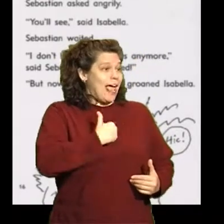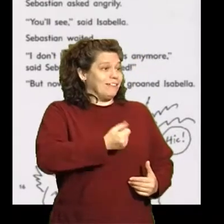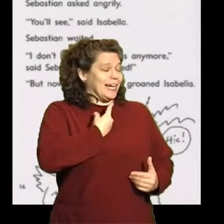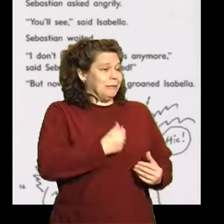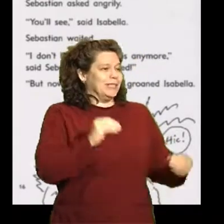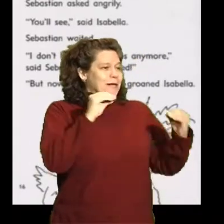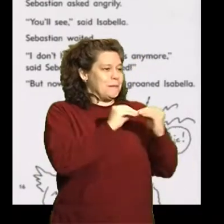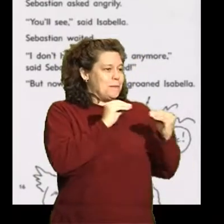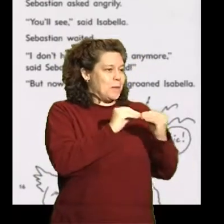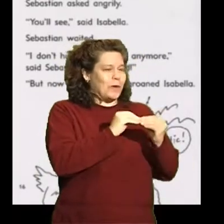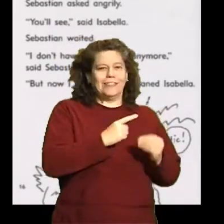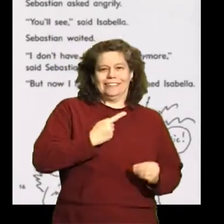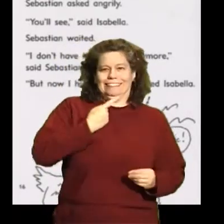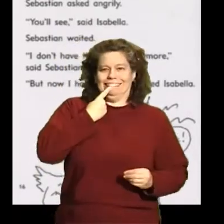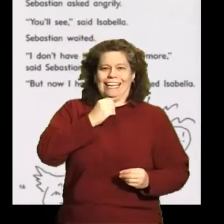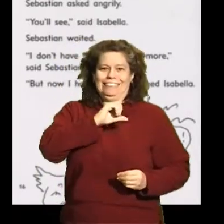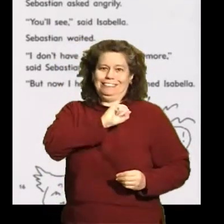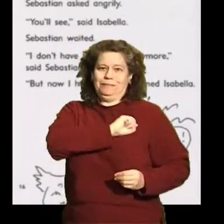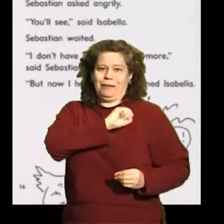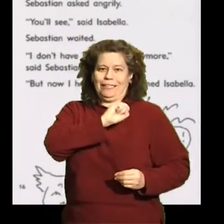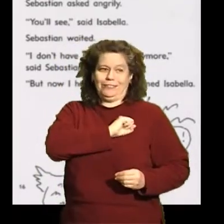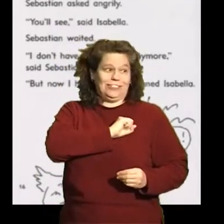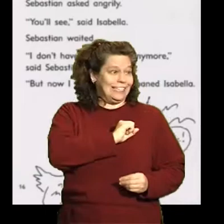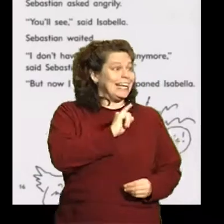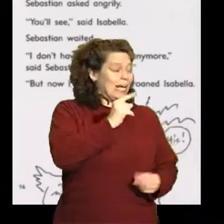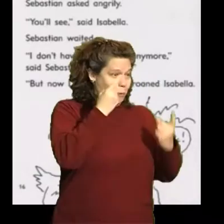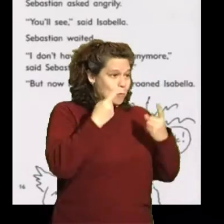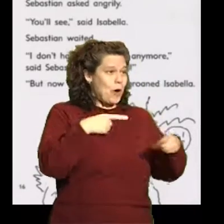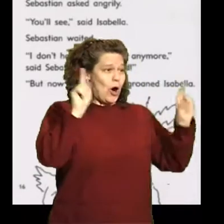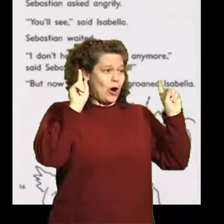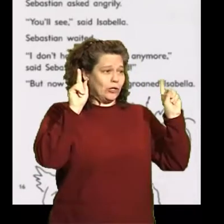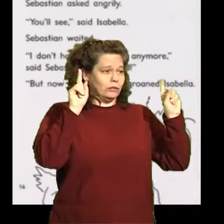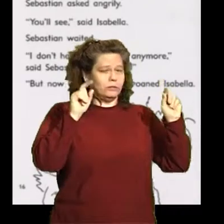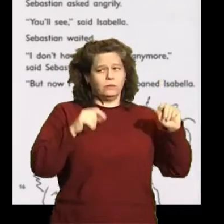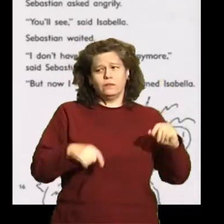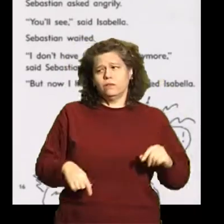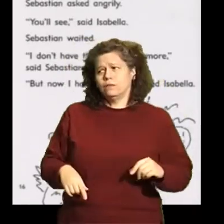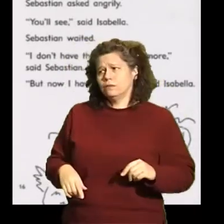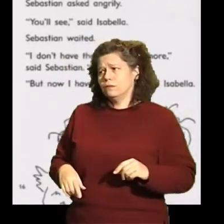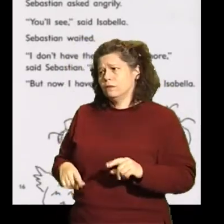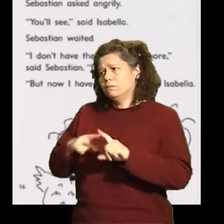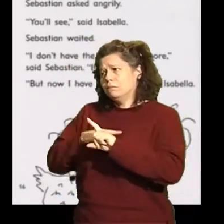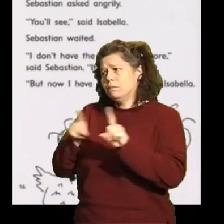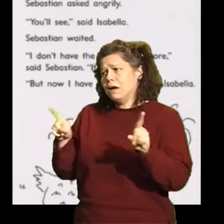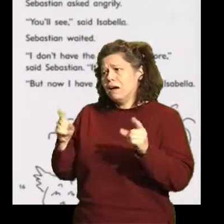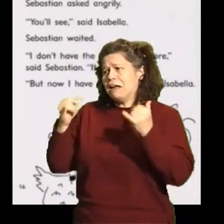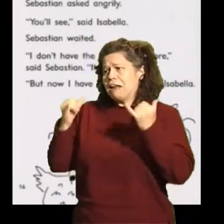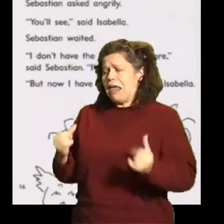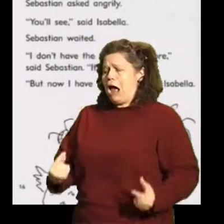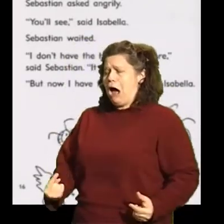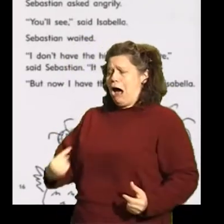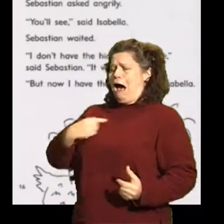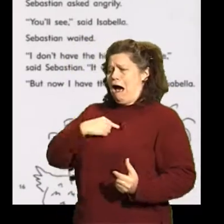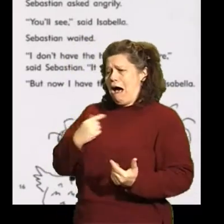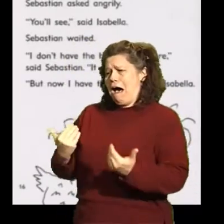"I don't have the hiccups anymore," said Sebastian. "It worked." "But now